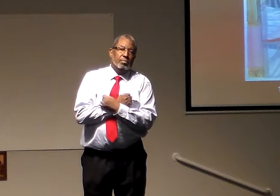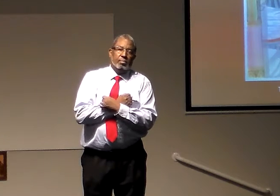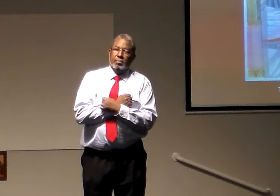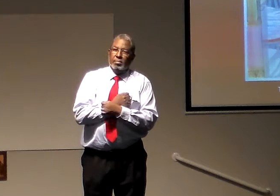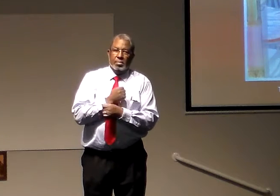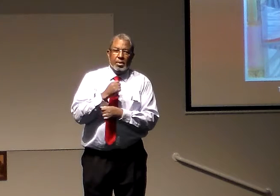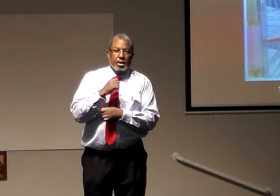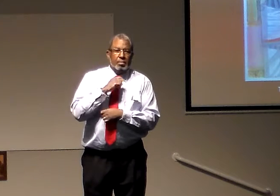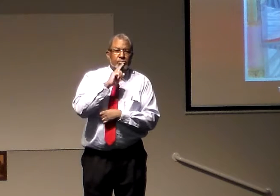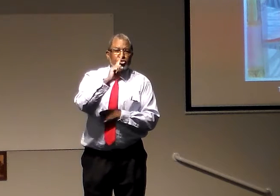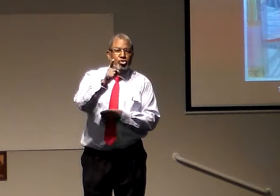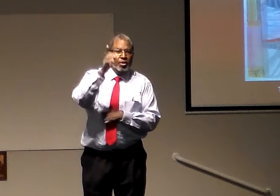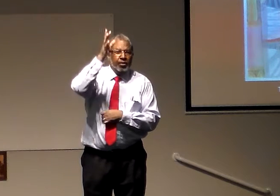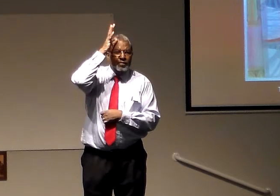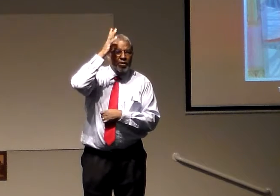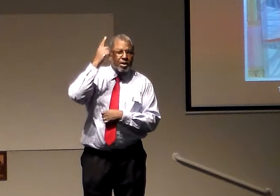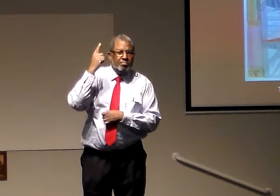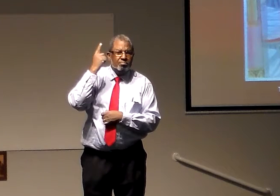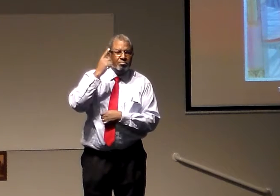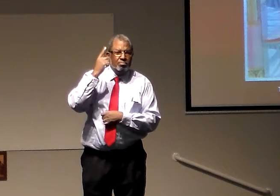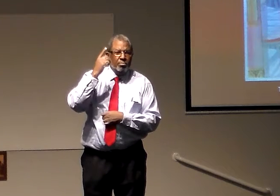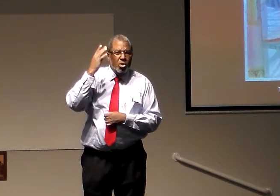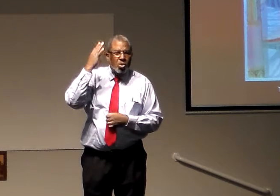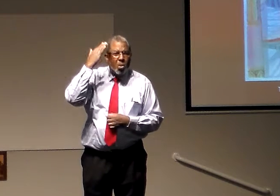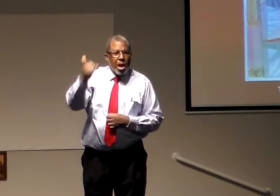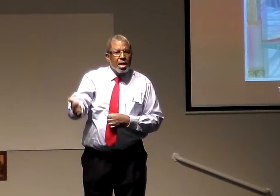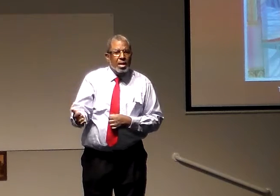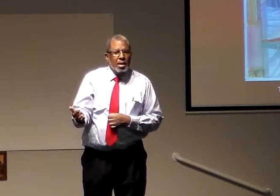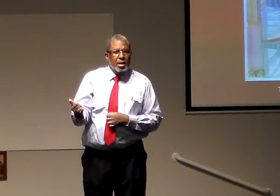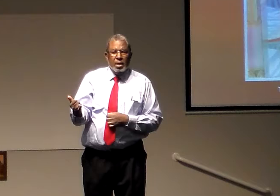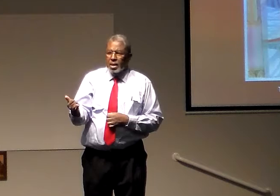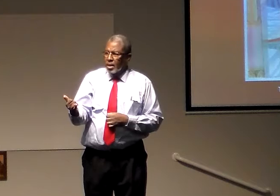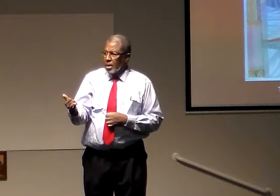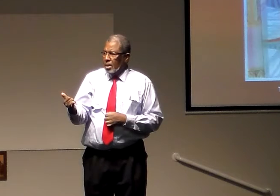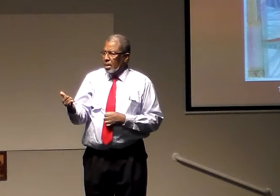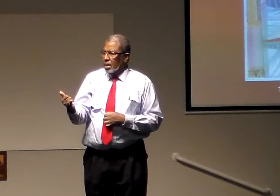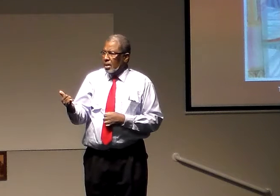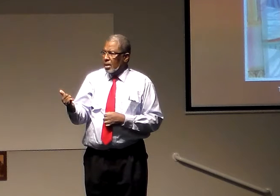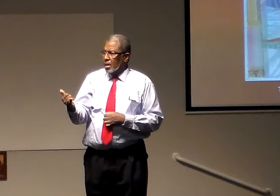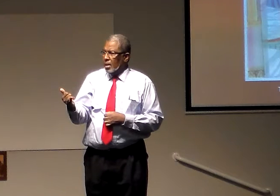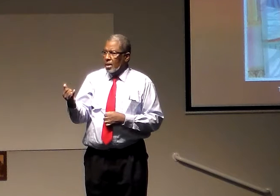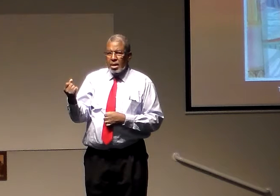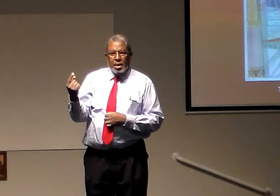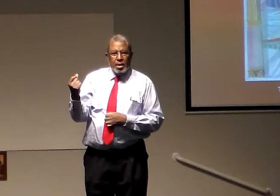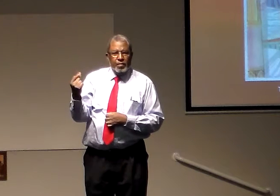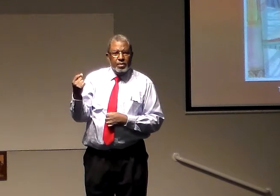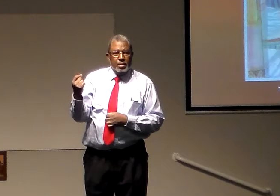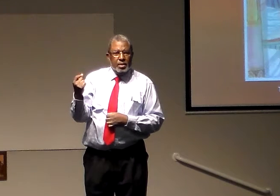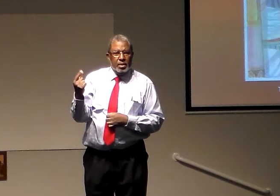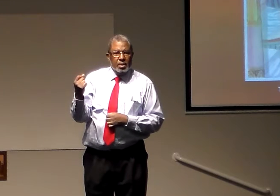you. I'm sure the father was thinking, why? Why